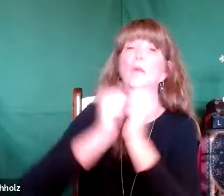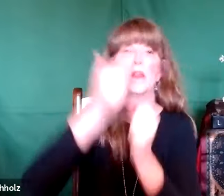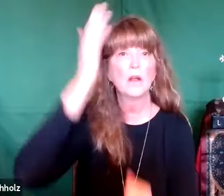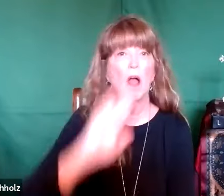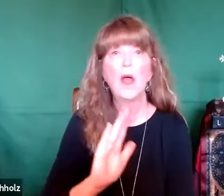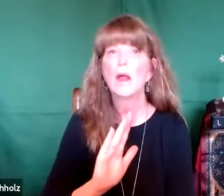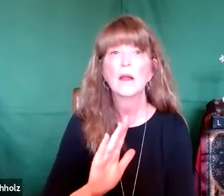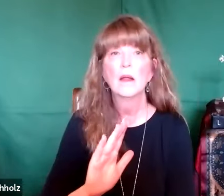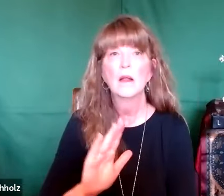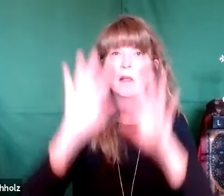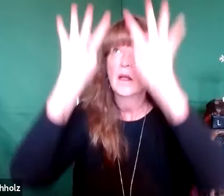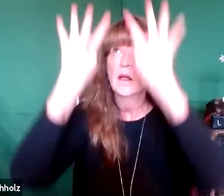the tearing of the curtain